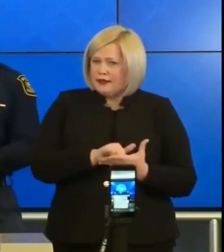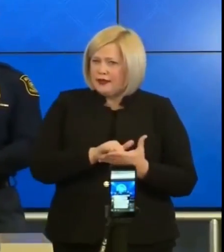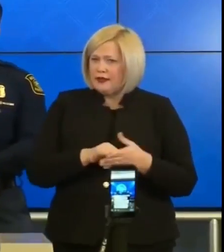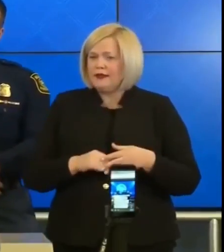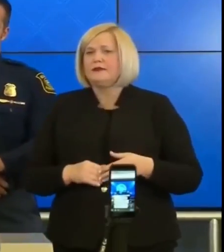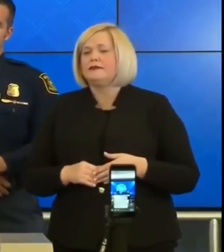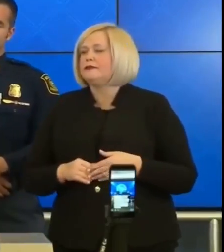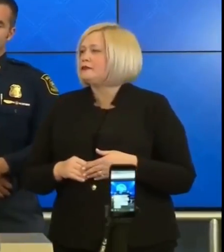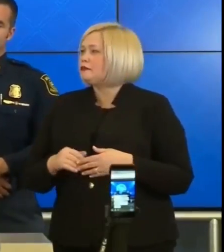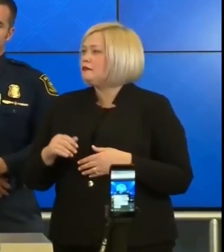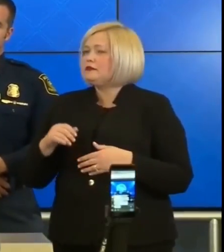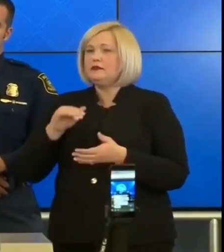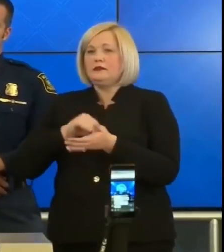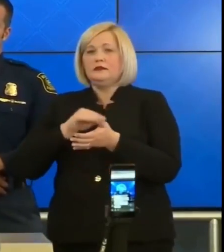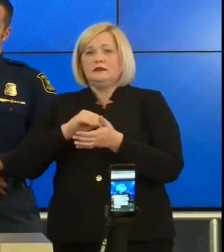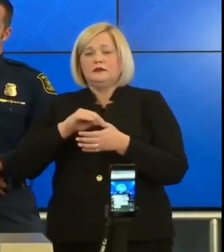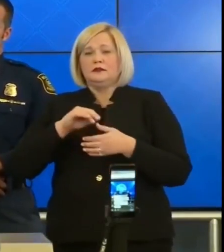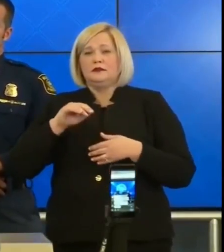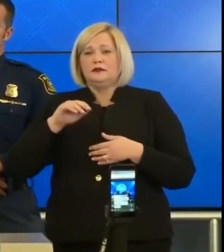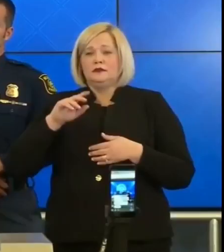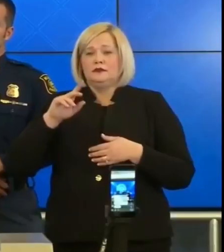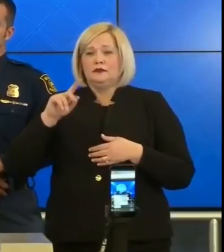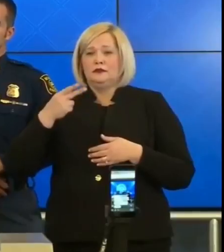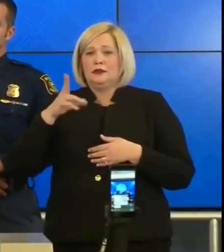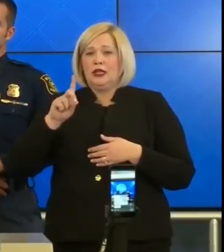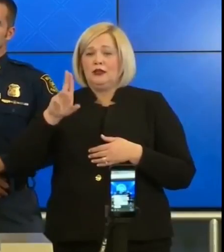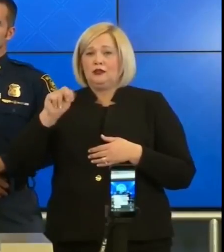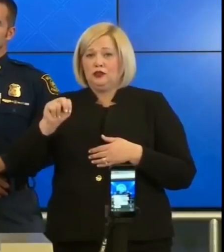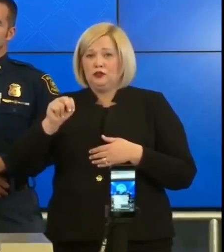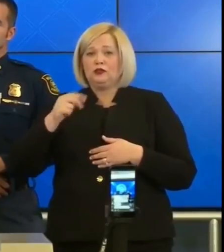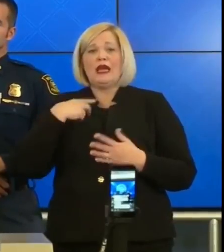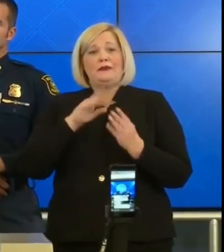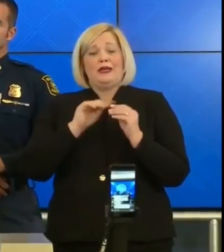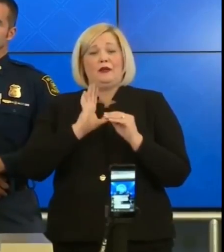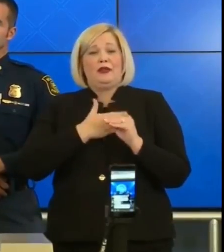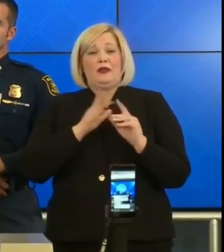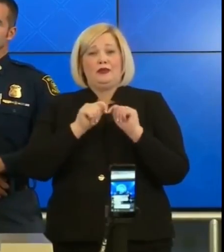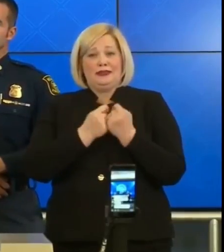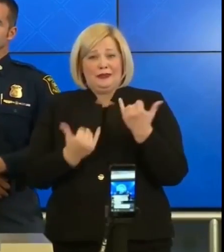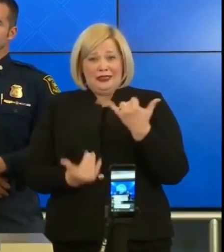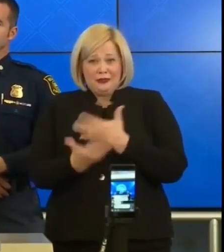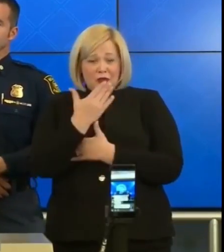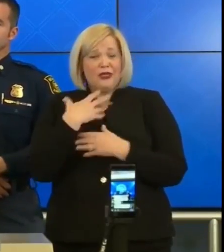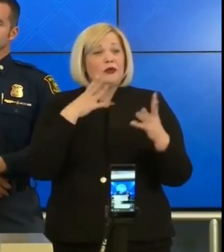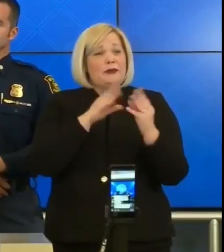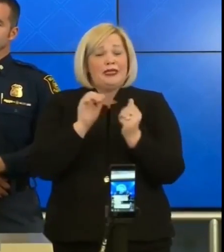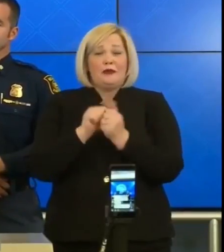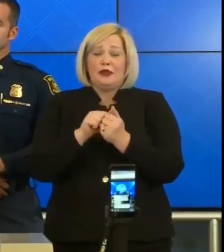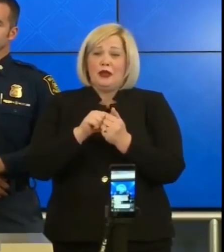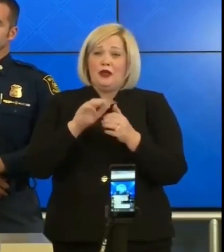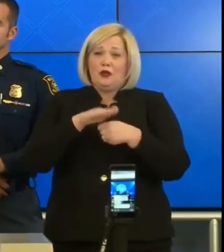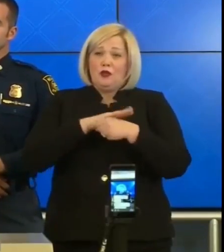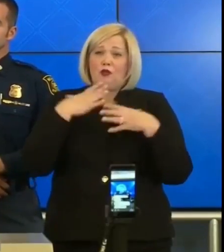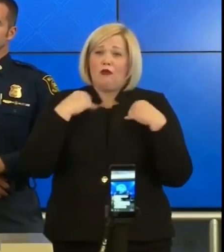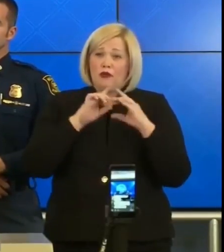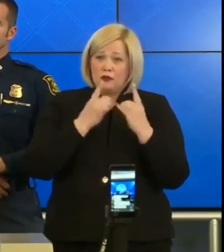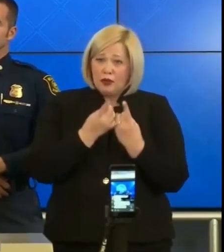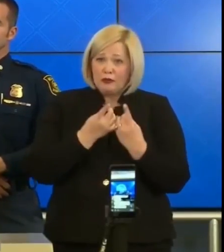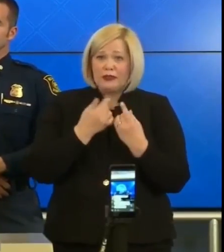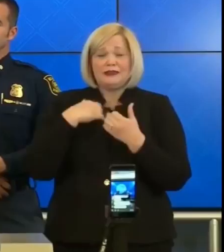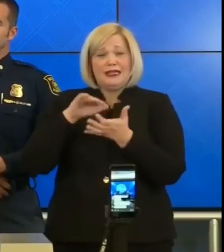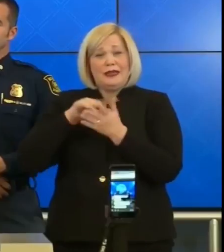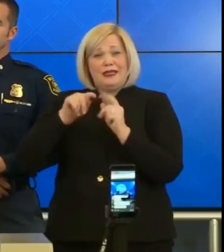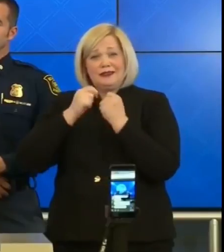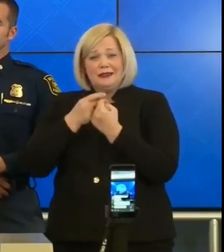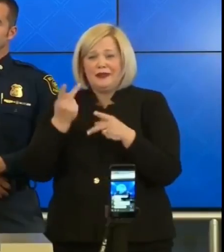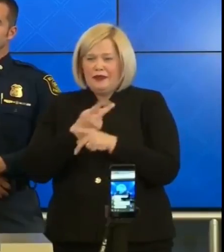So I met with my team this morning. We're currently working with our local health departments and our medical providers to determine